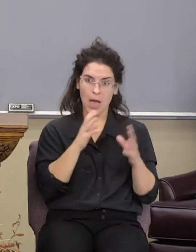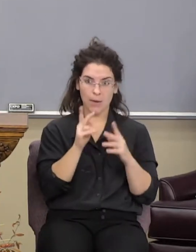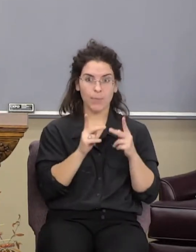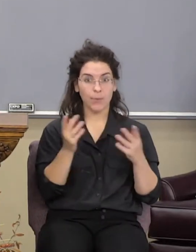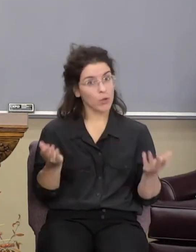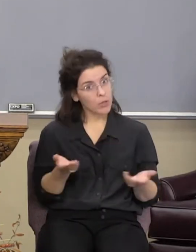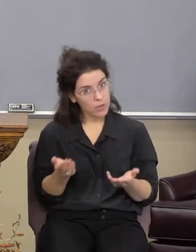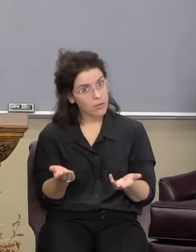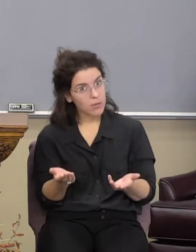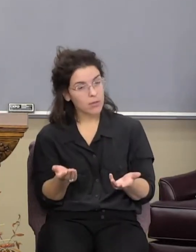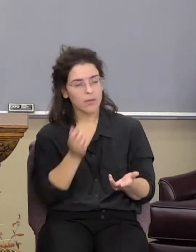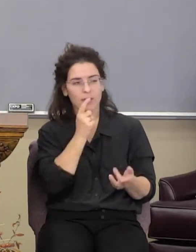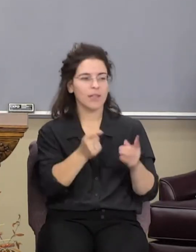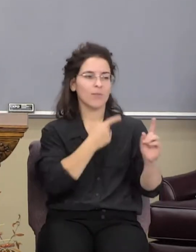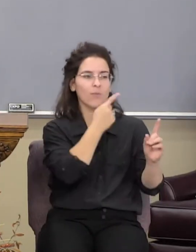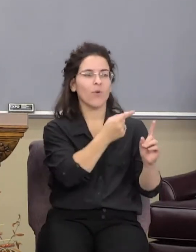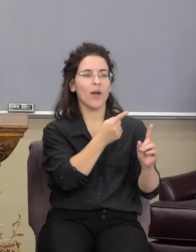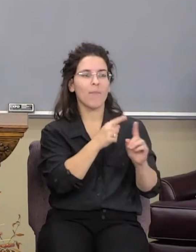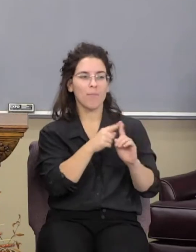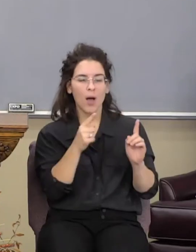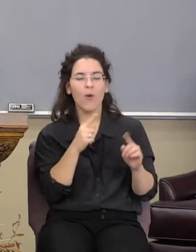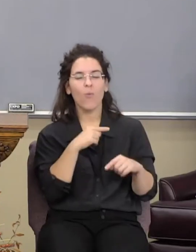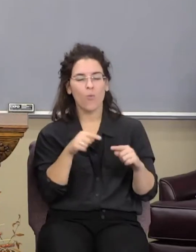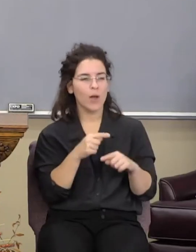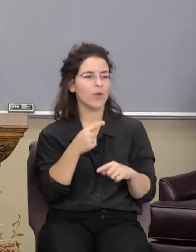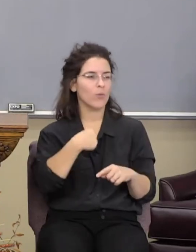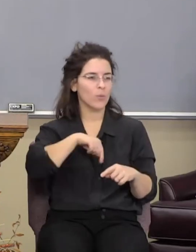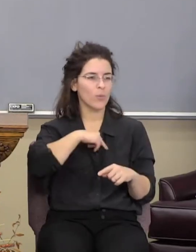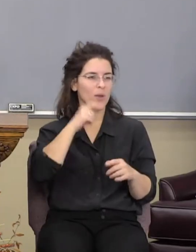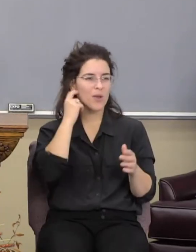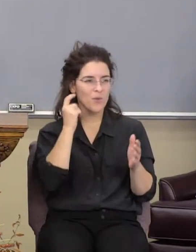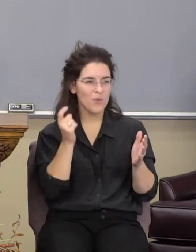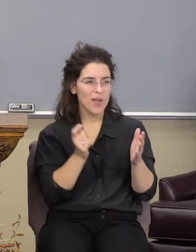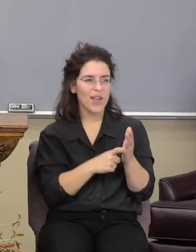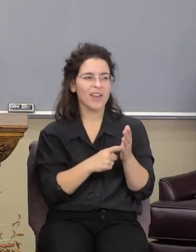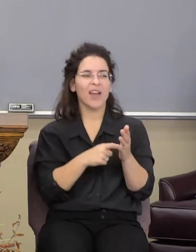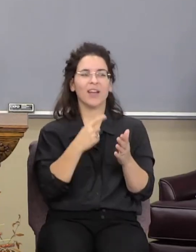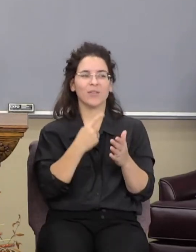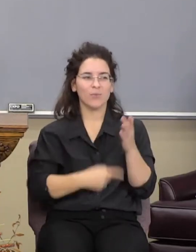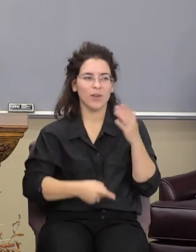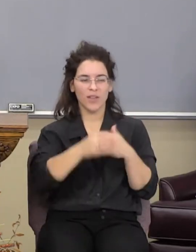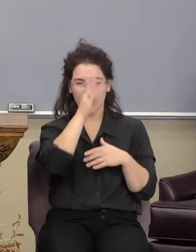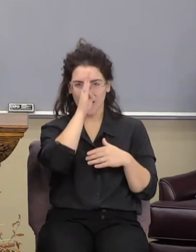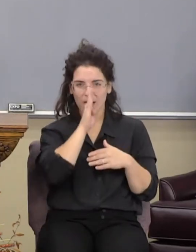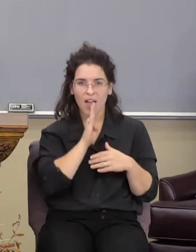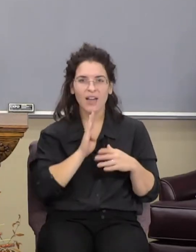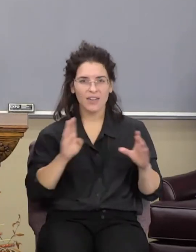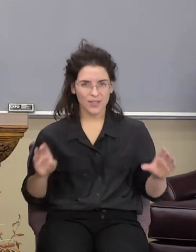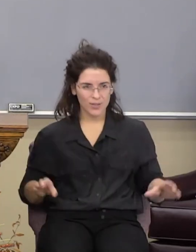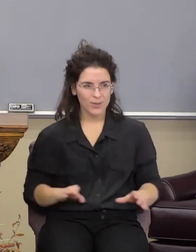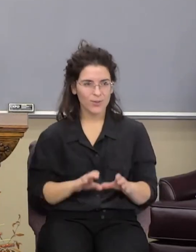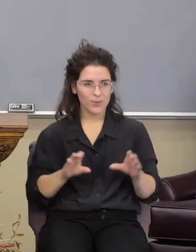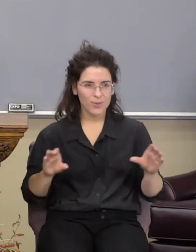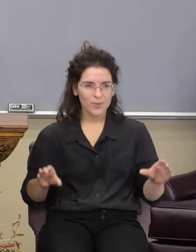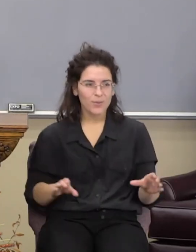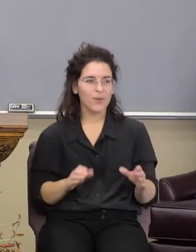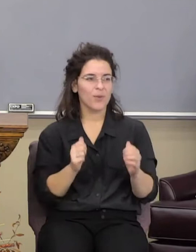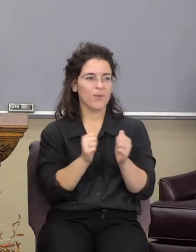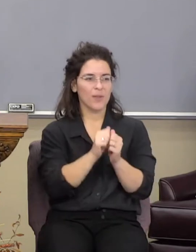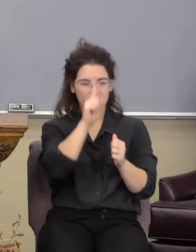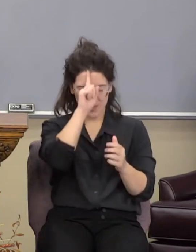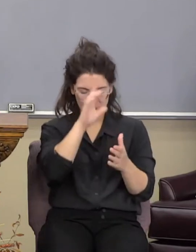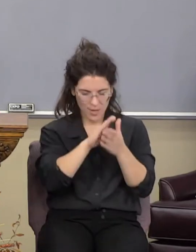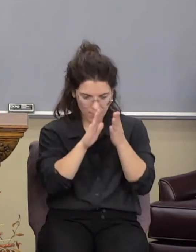here. And that isn't the point here. But when we recognize what God is doing with the